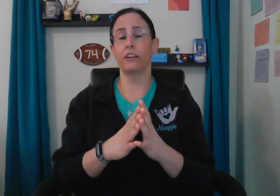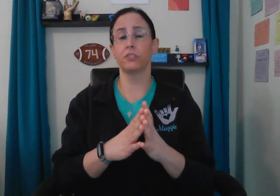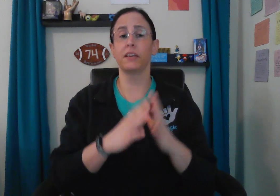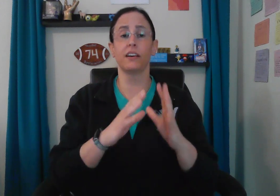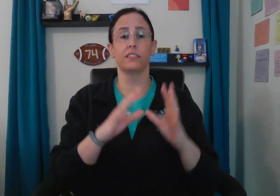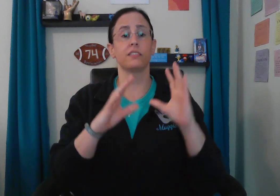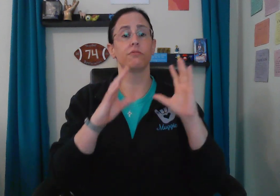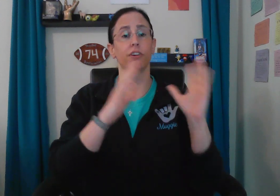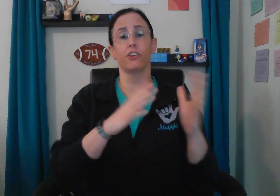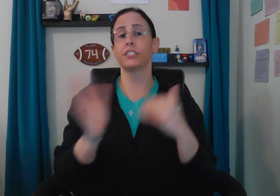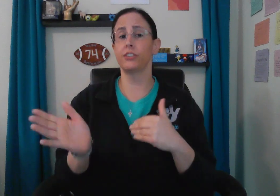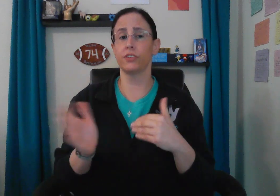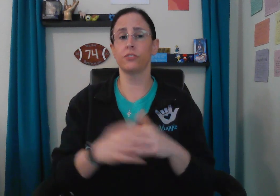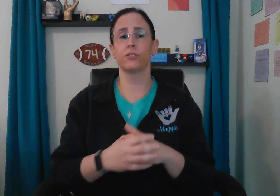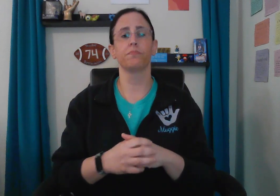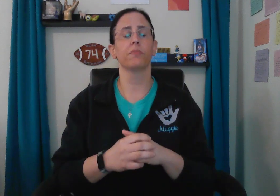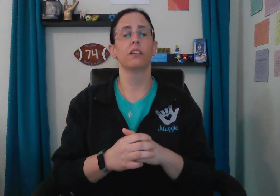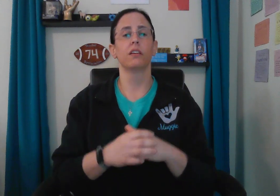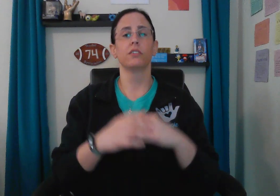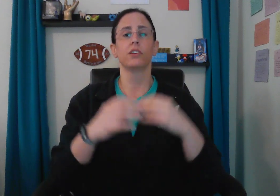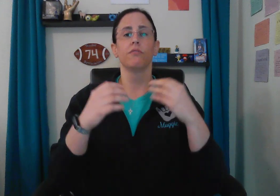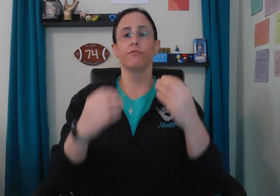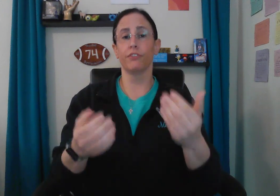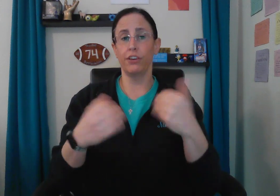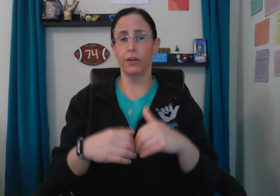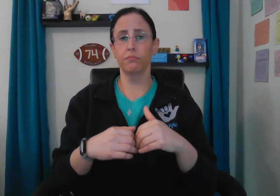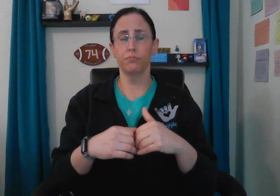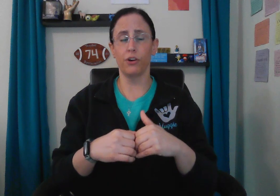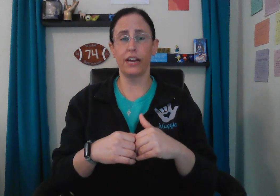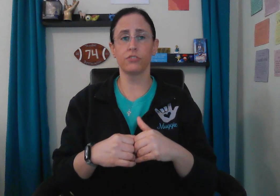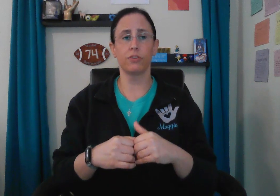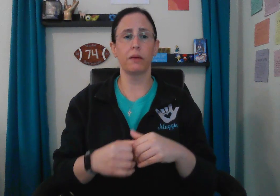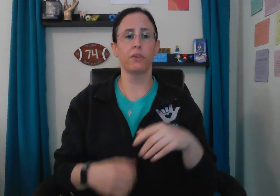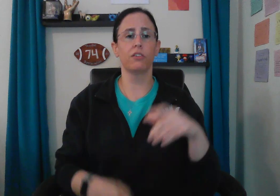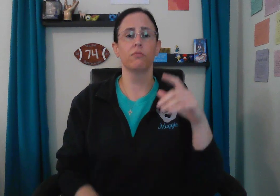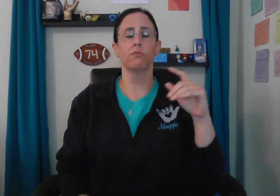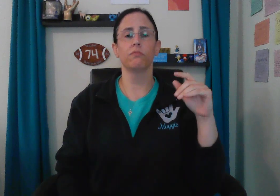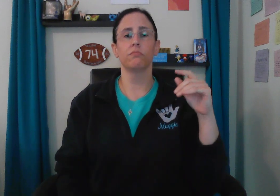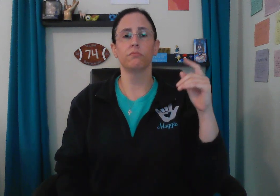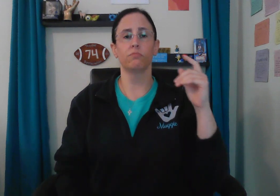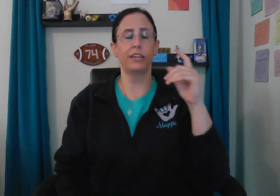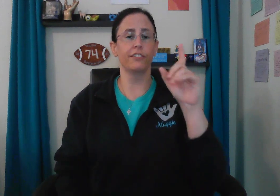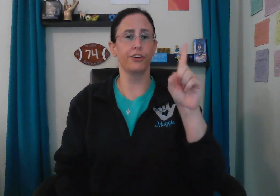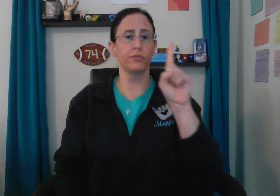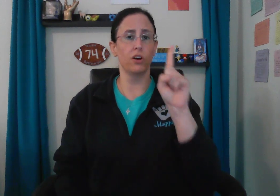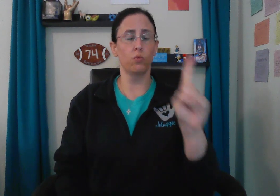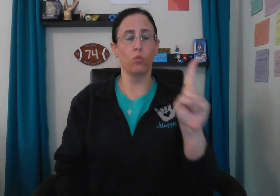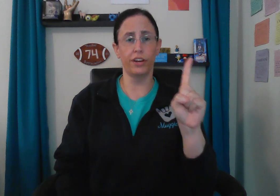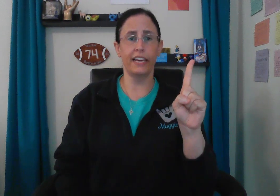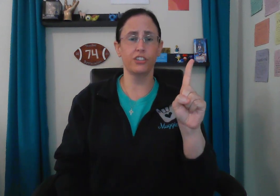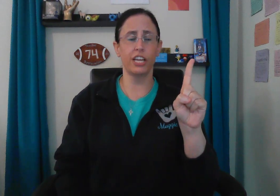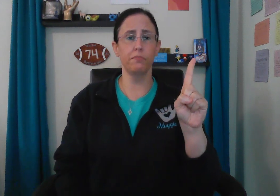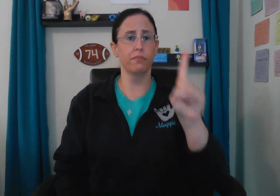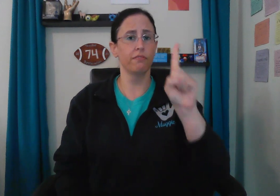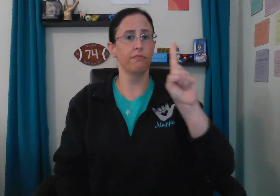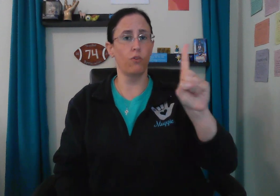pronouns because referents use those. Reviewing pronouns, remember, we either use a 1 hand shape